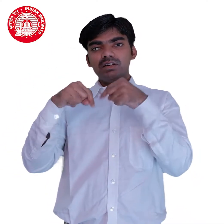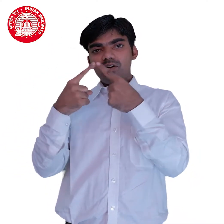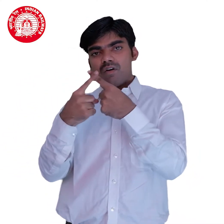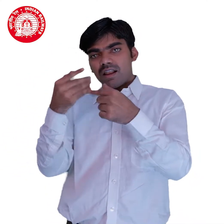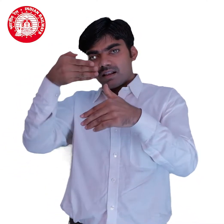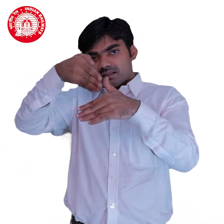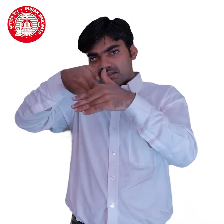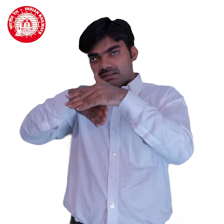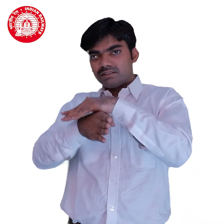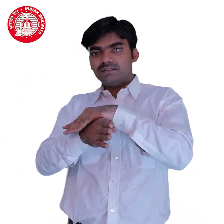hall.